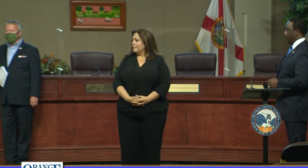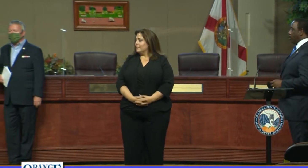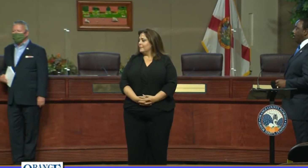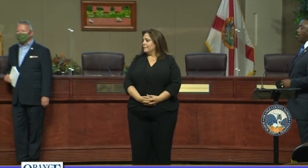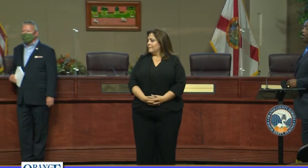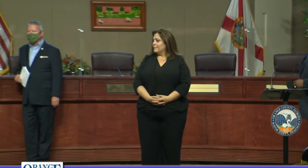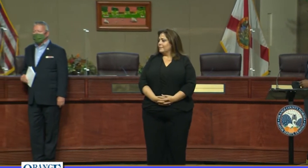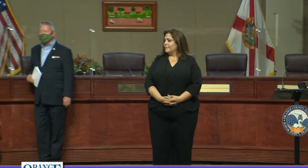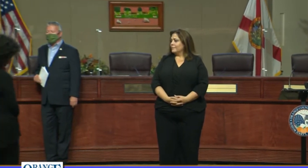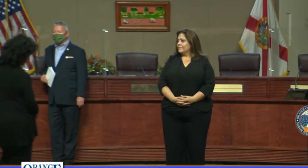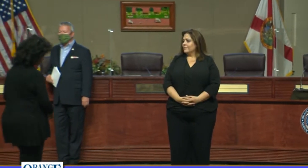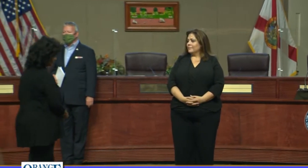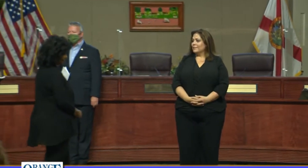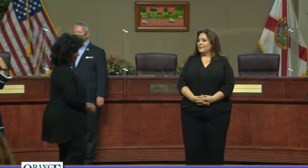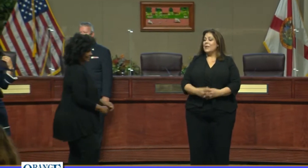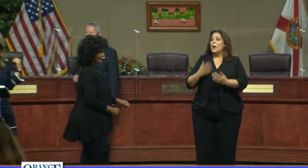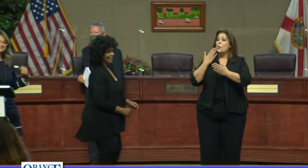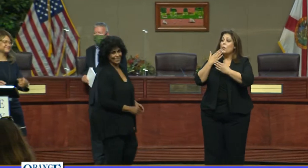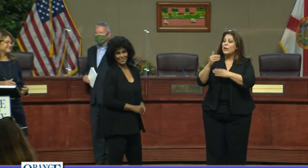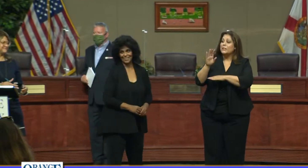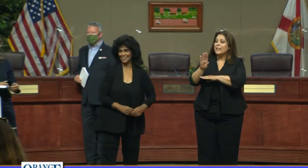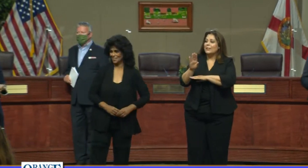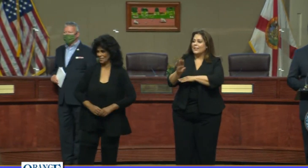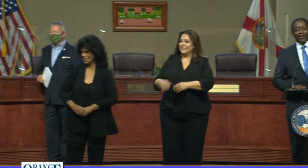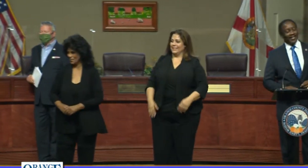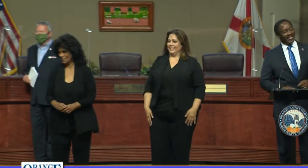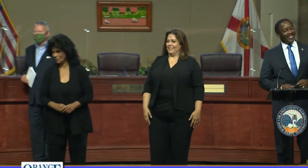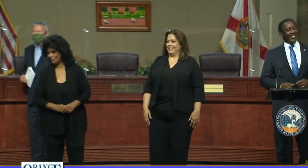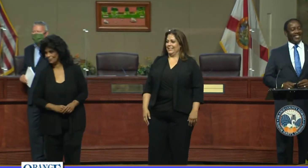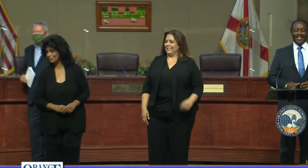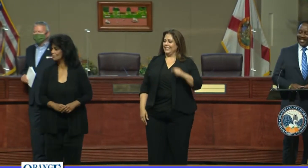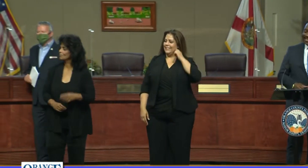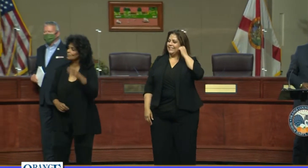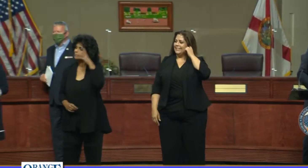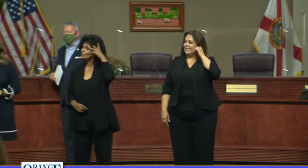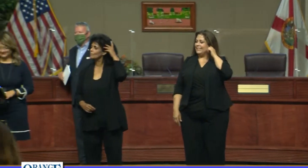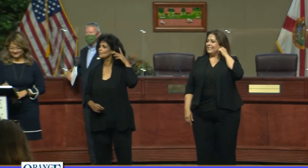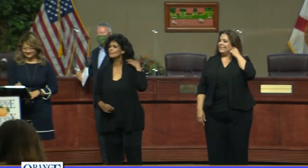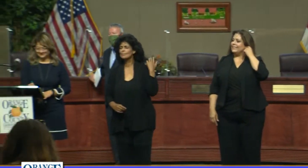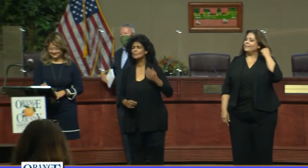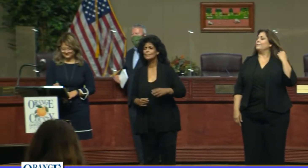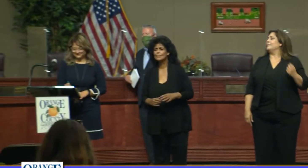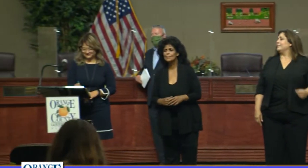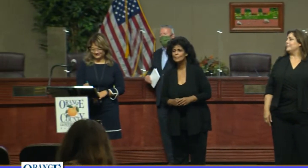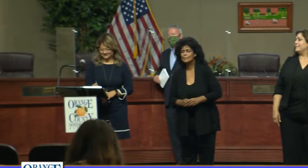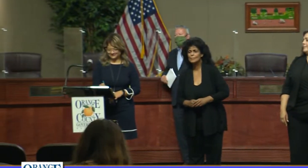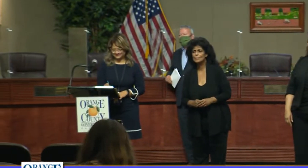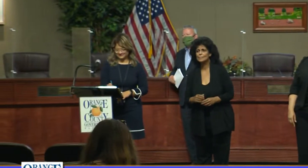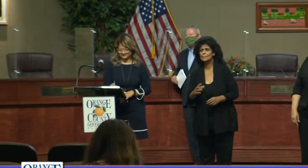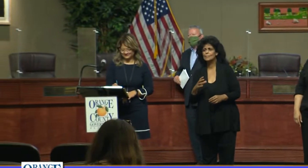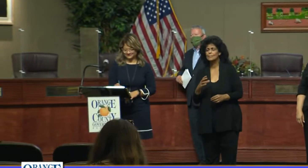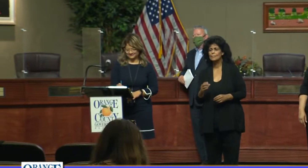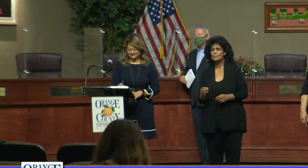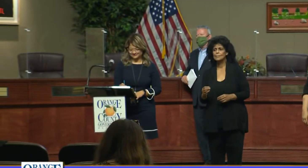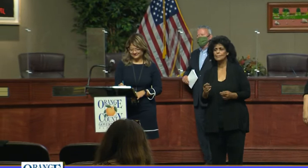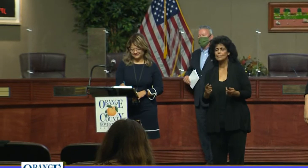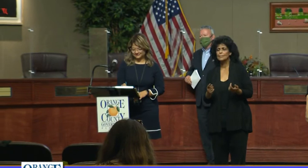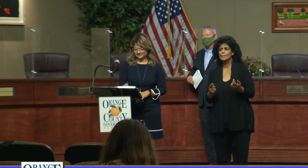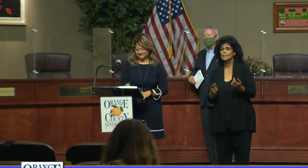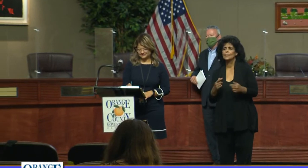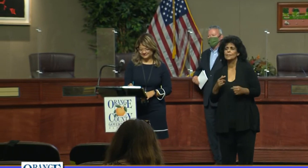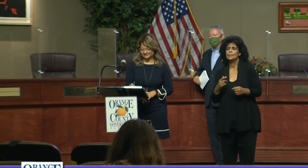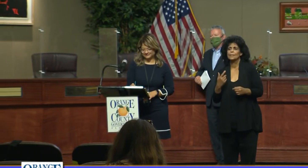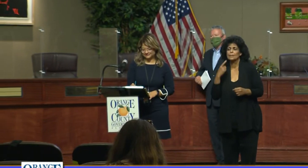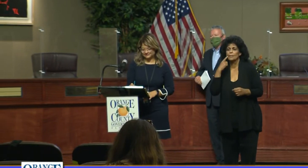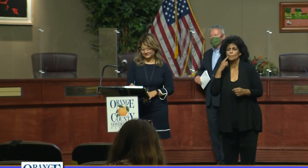Demings. Se ha eliminado en este momento el requisito de prueba de residencia para recibir la vacuna.